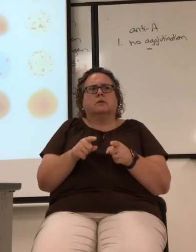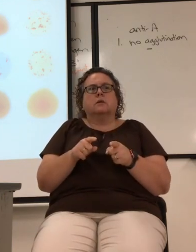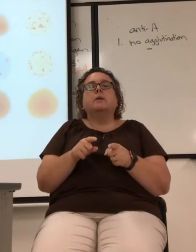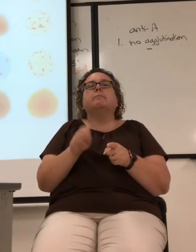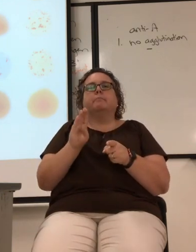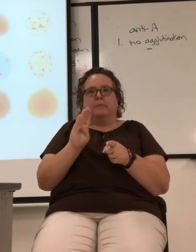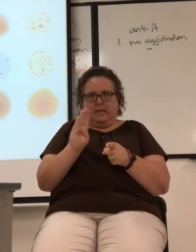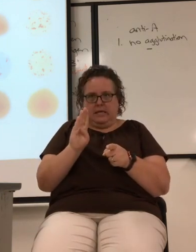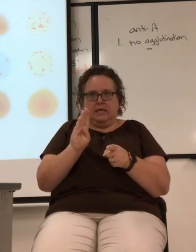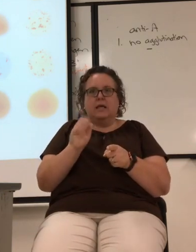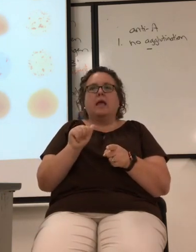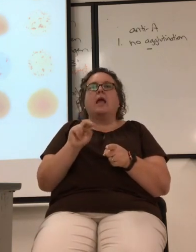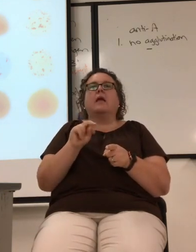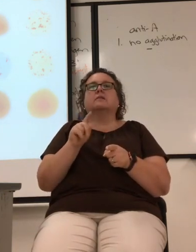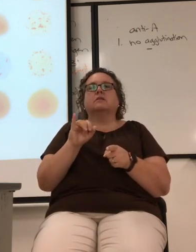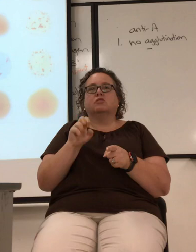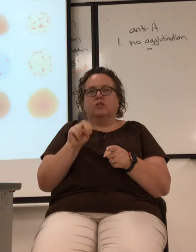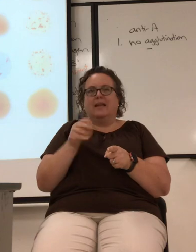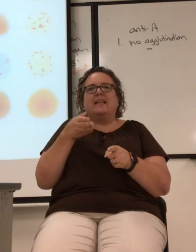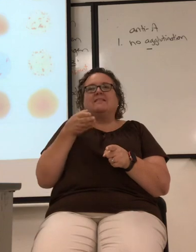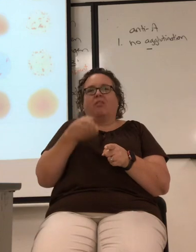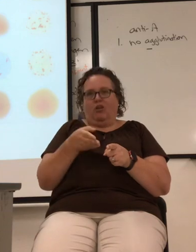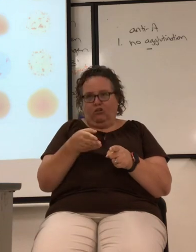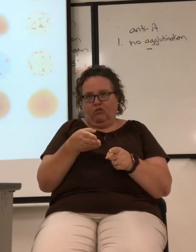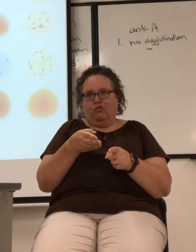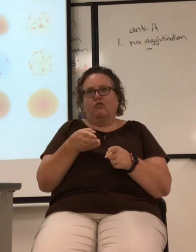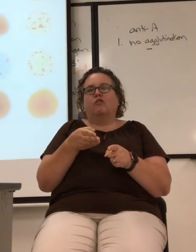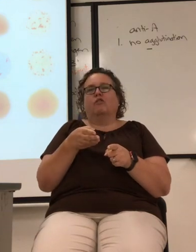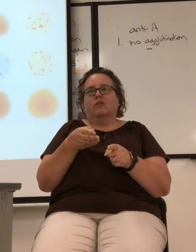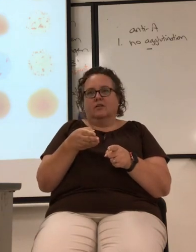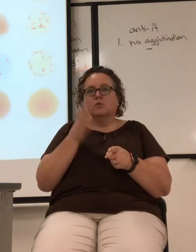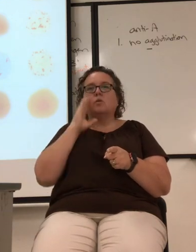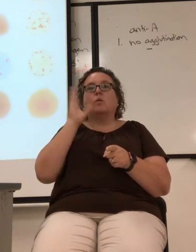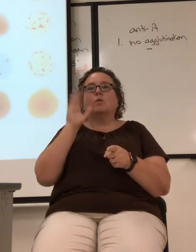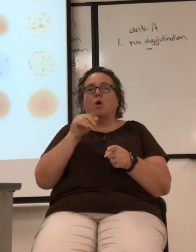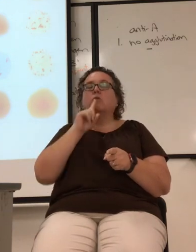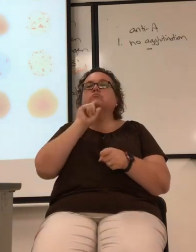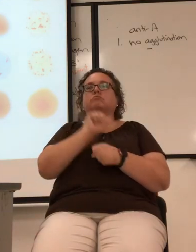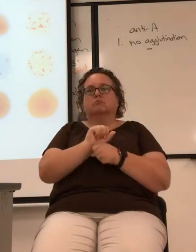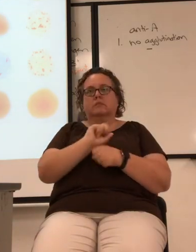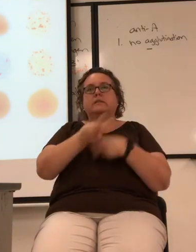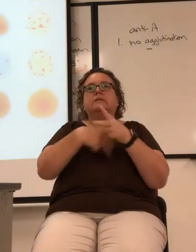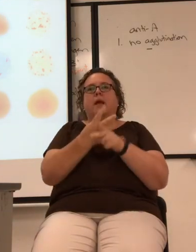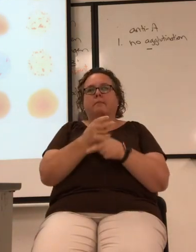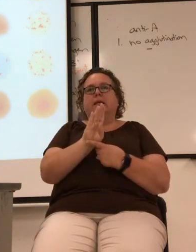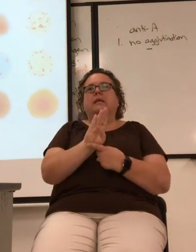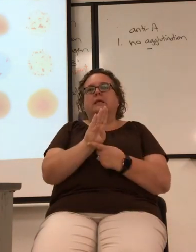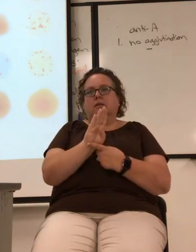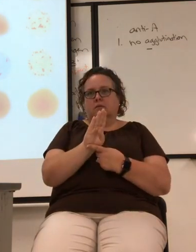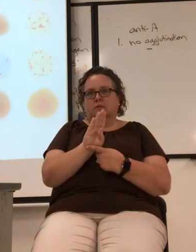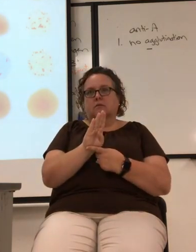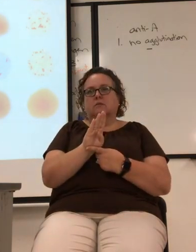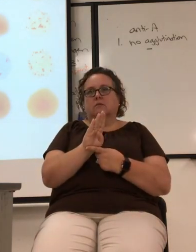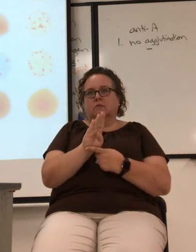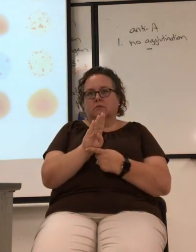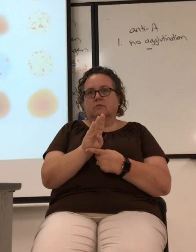B antigen is present. So you know at least they're type B. And the